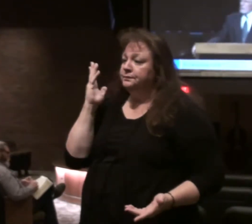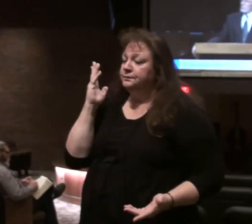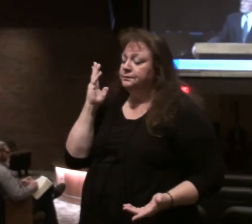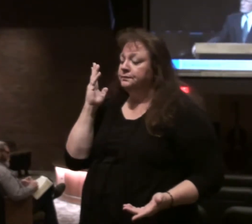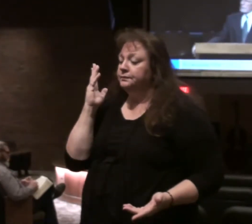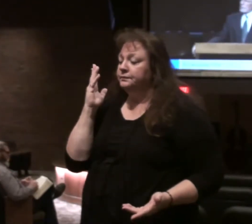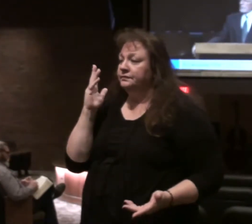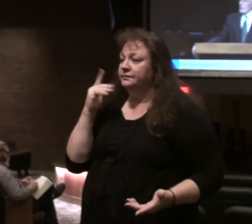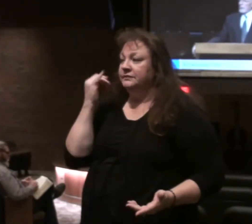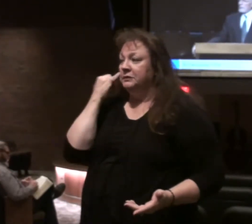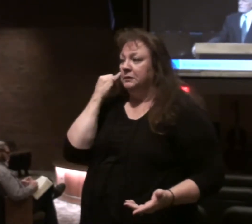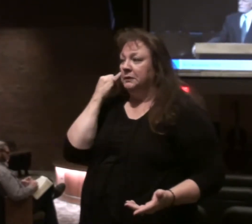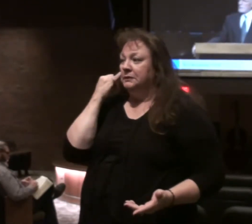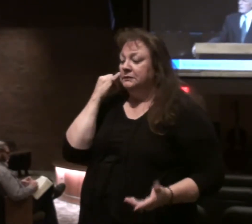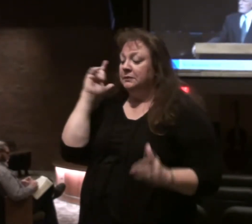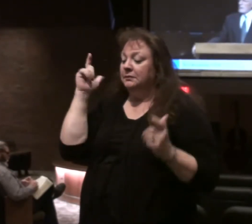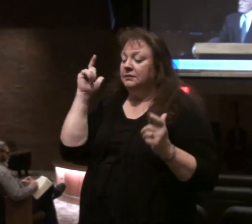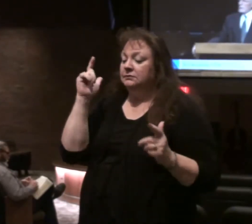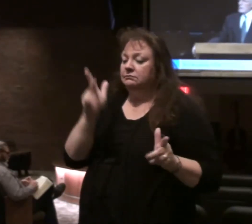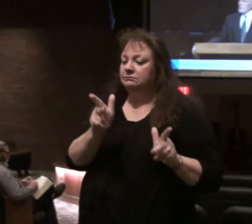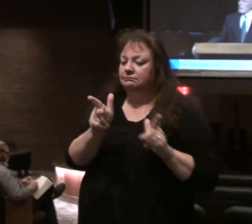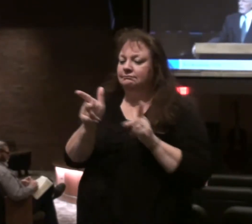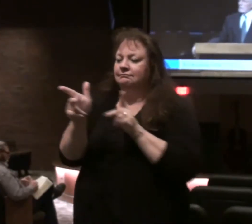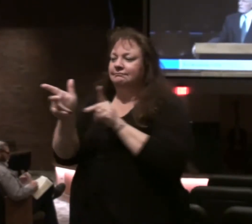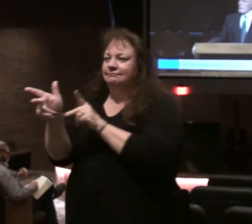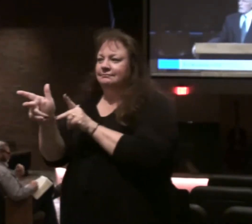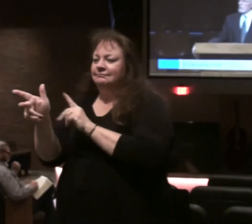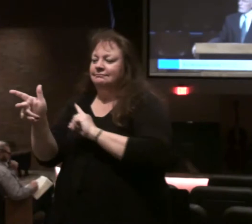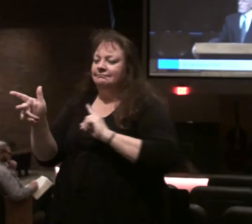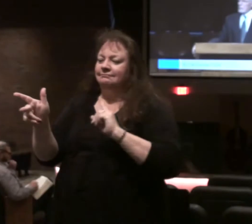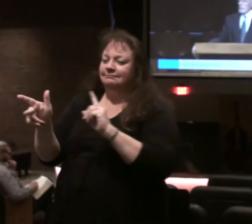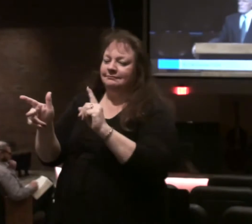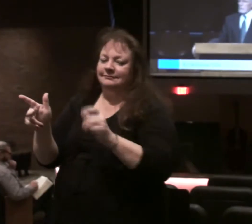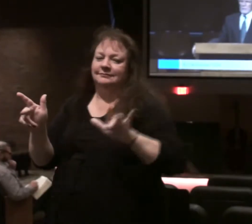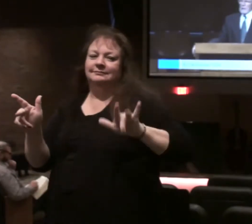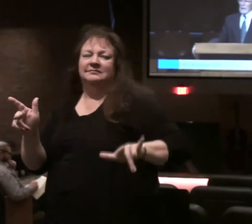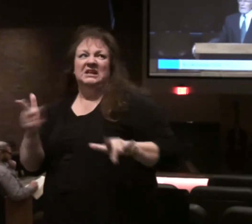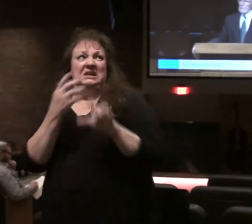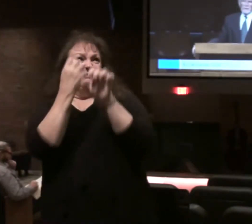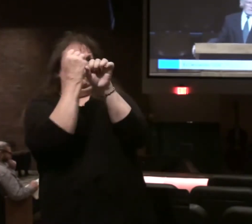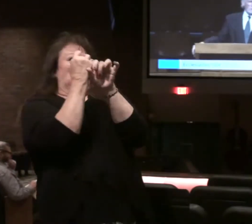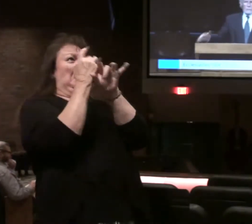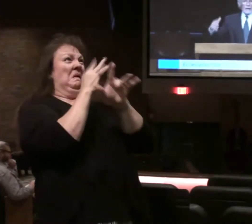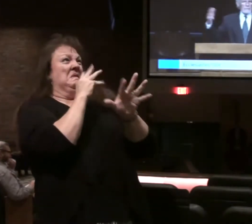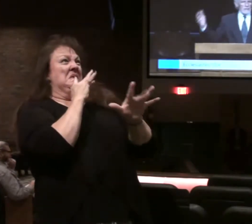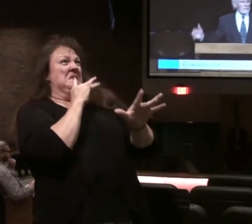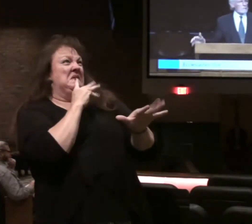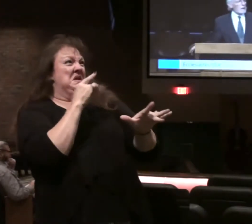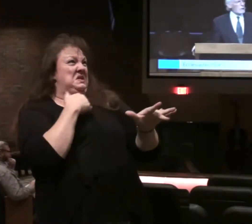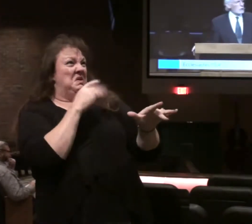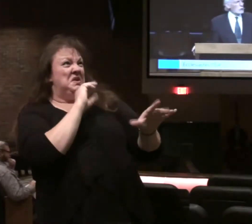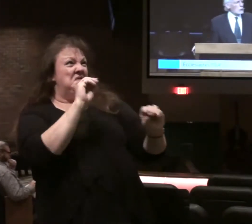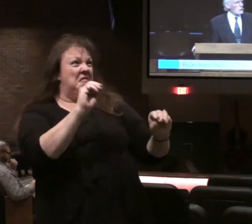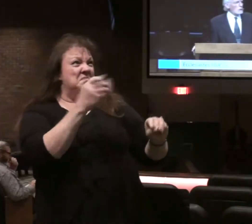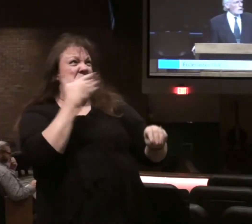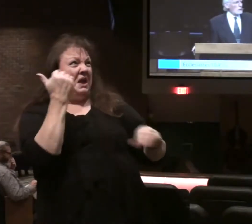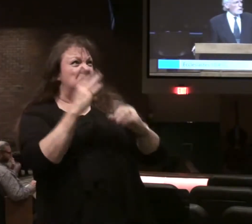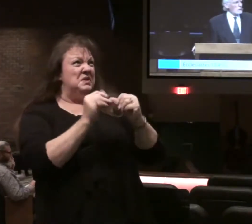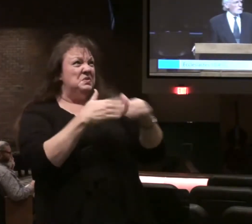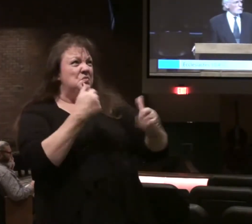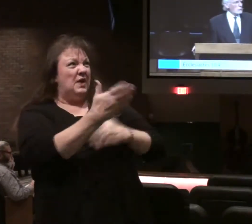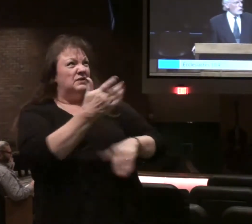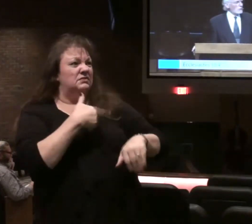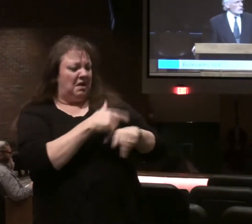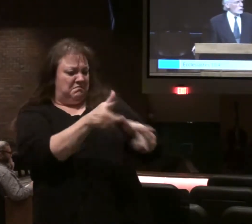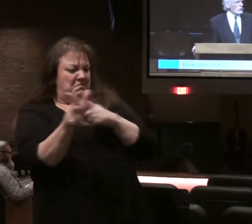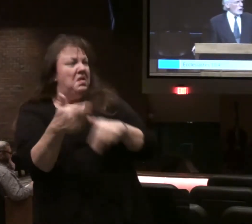If you get pulled over for a ticket, you wind down your window, and the officer walks up and you start screaming at him, don't you have anything better to do